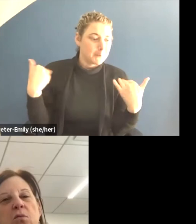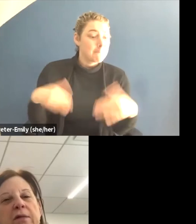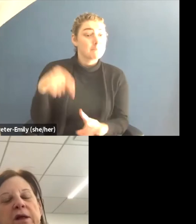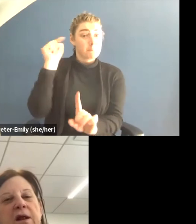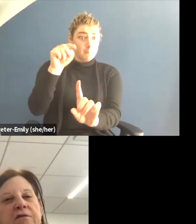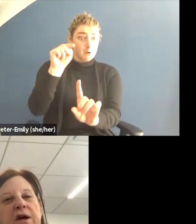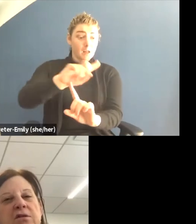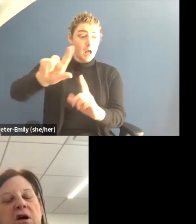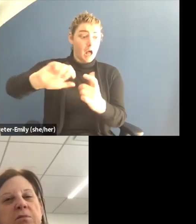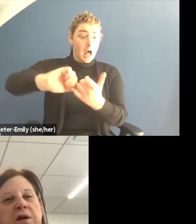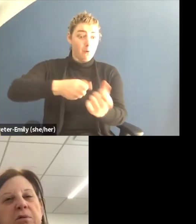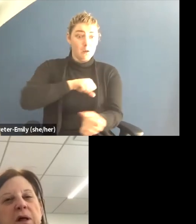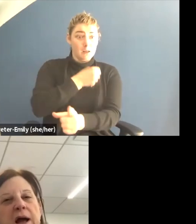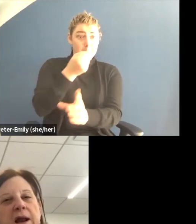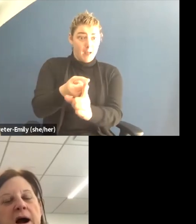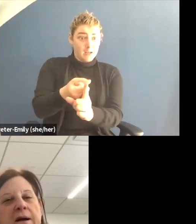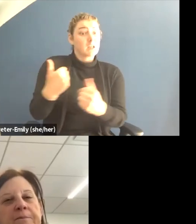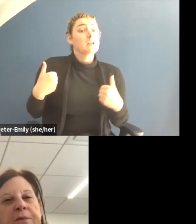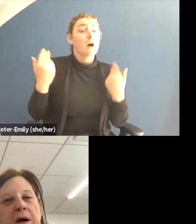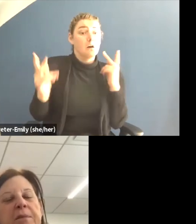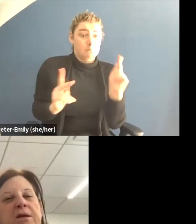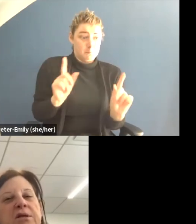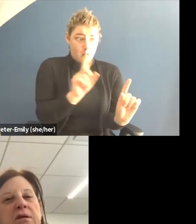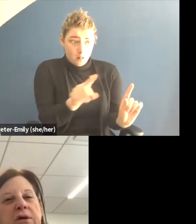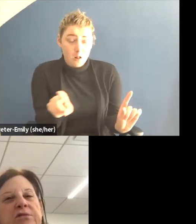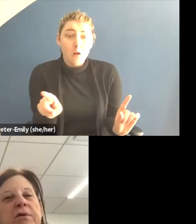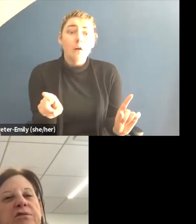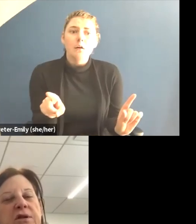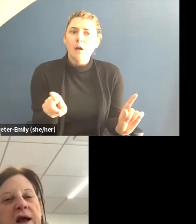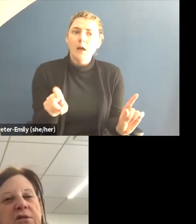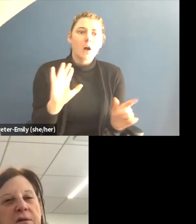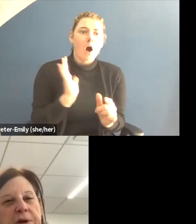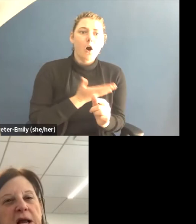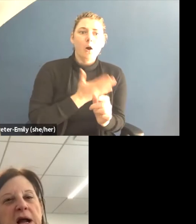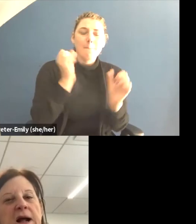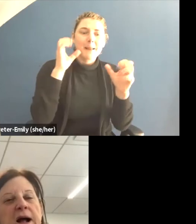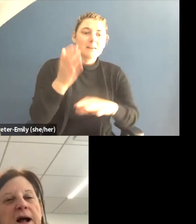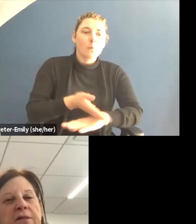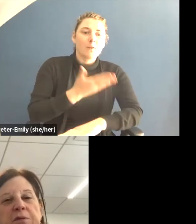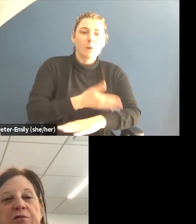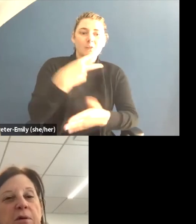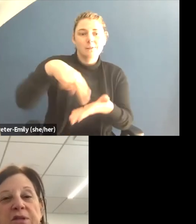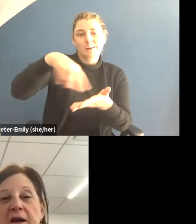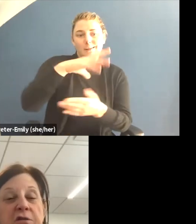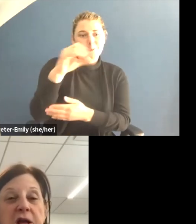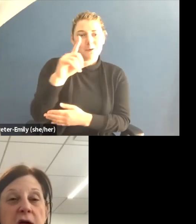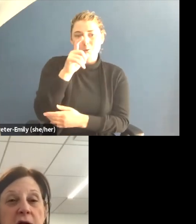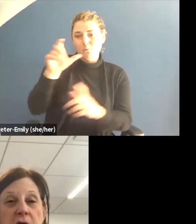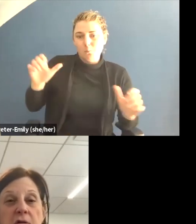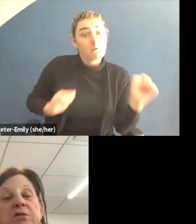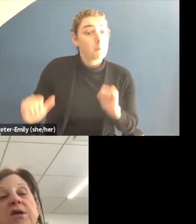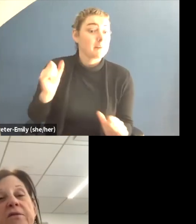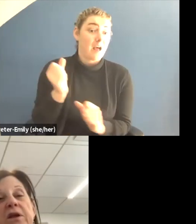particularly the way that it affected young people and our amazing Restoration Dance Company that performs every